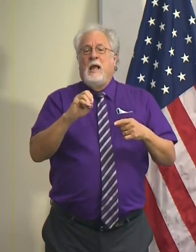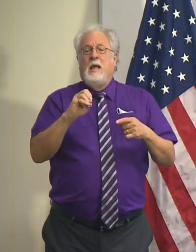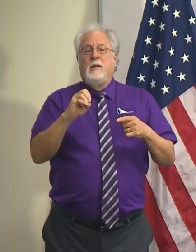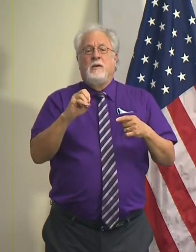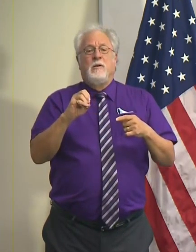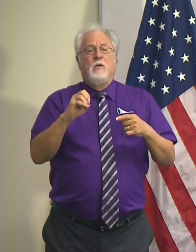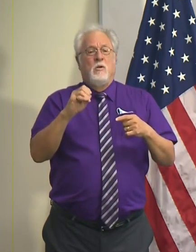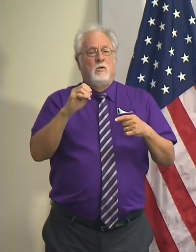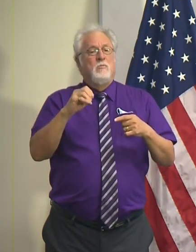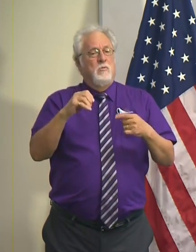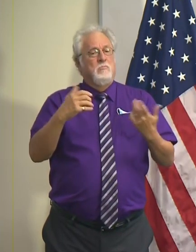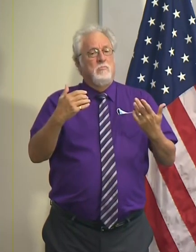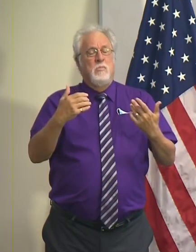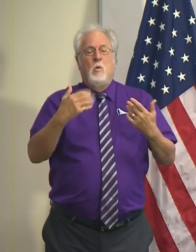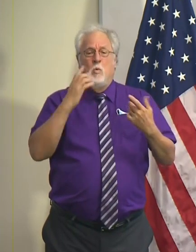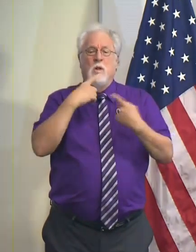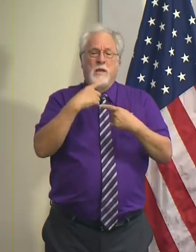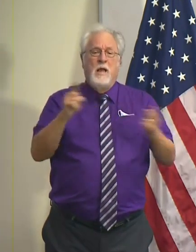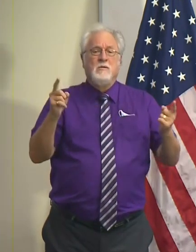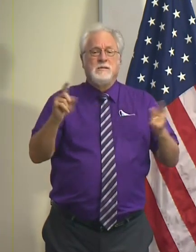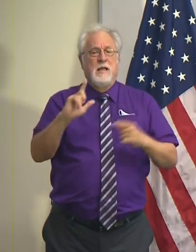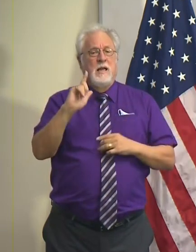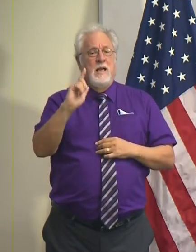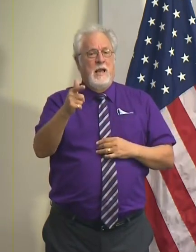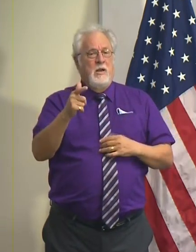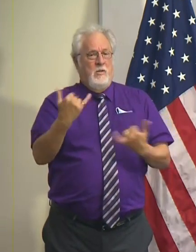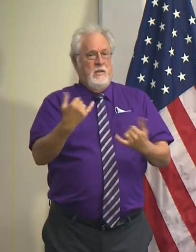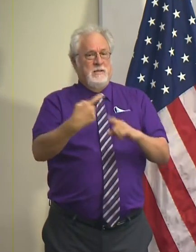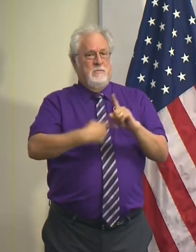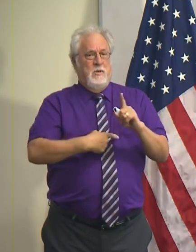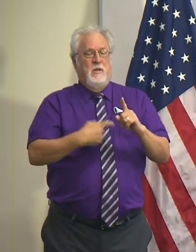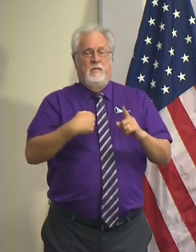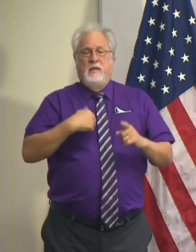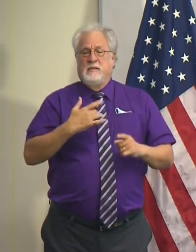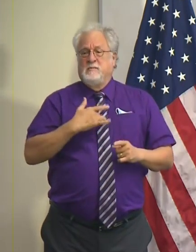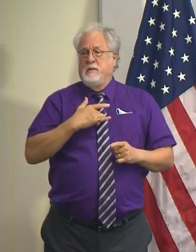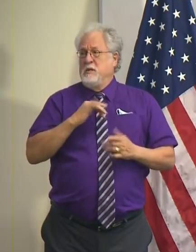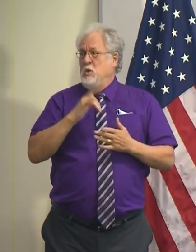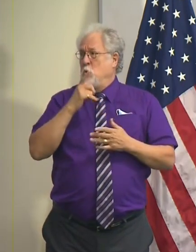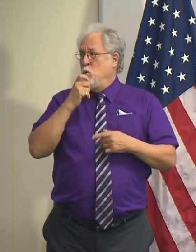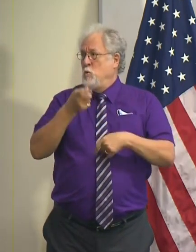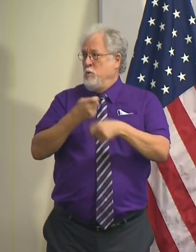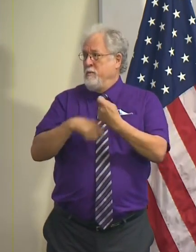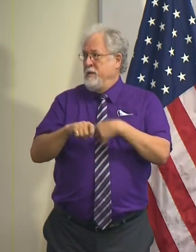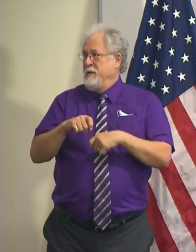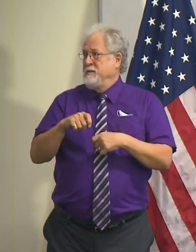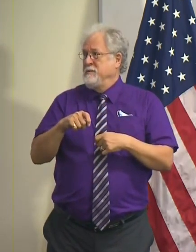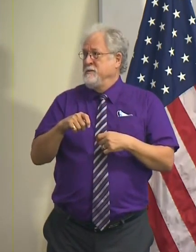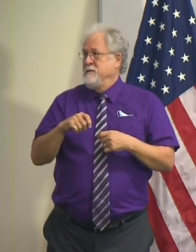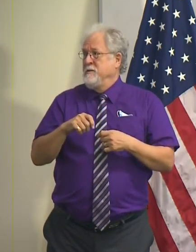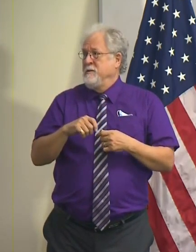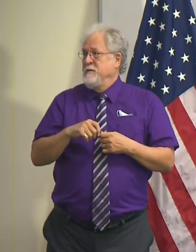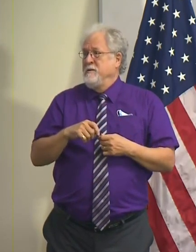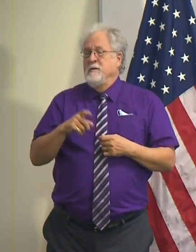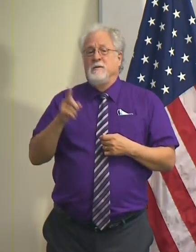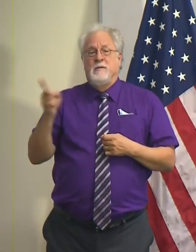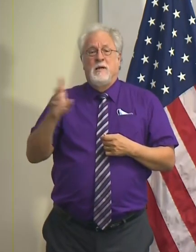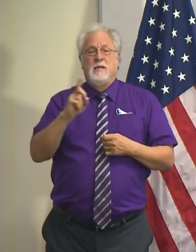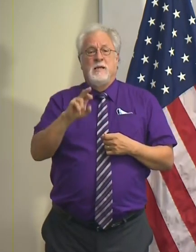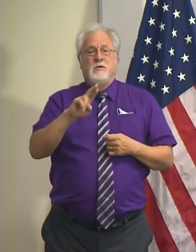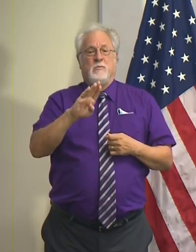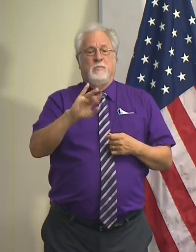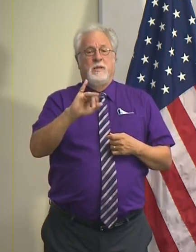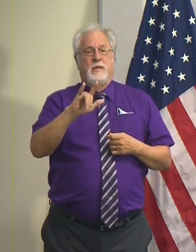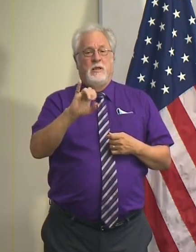be making an announcement later this month, I suspect, as to who's going to replace Dr.